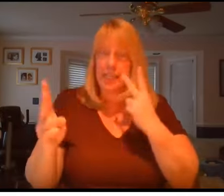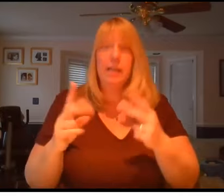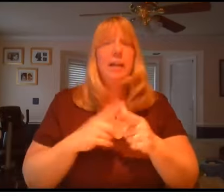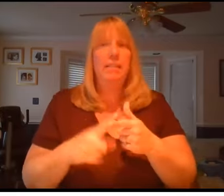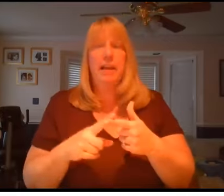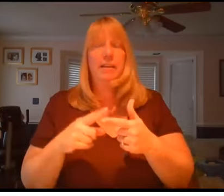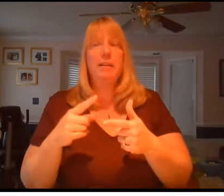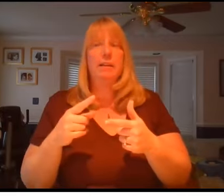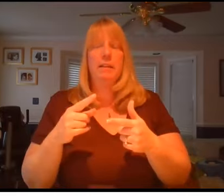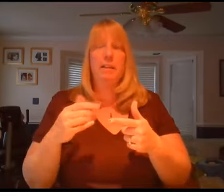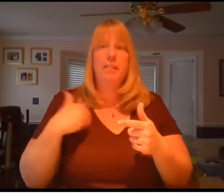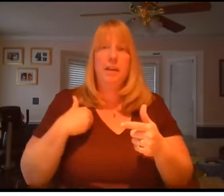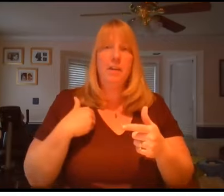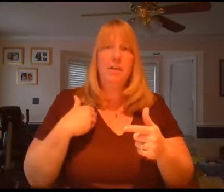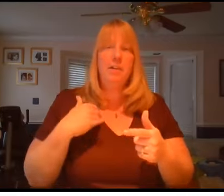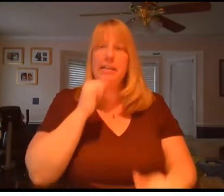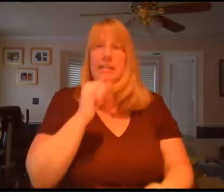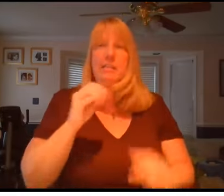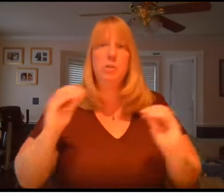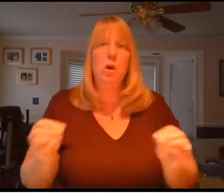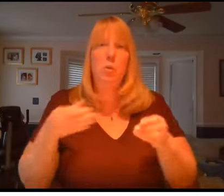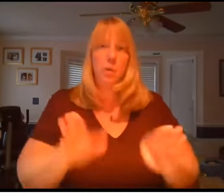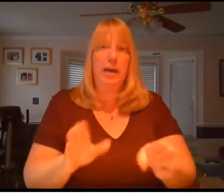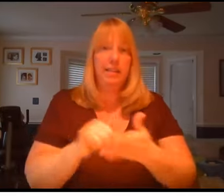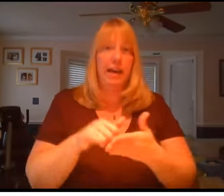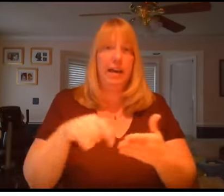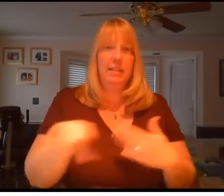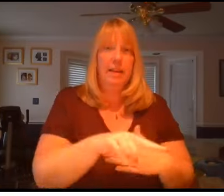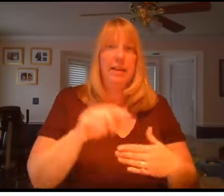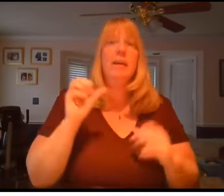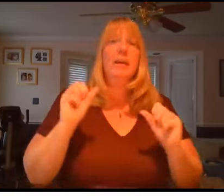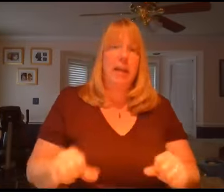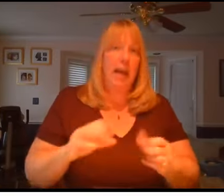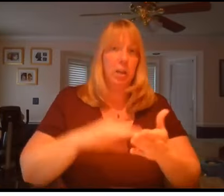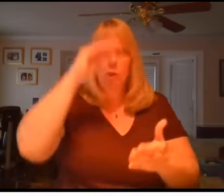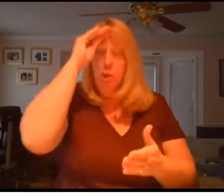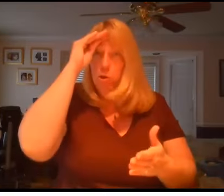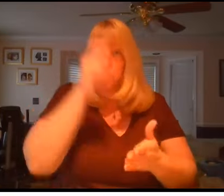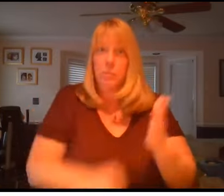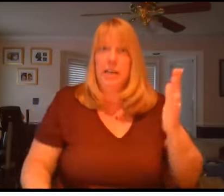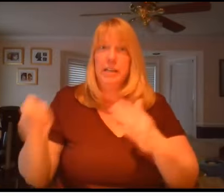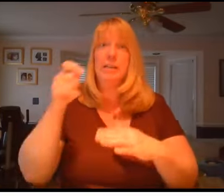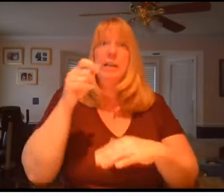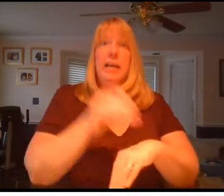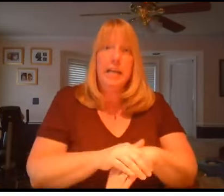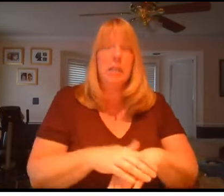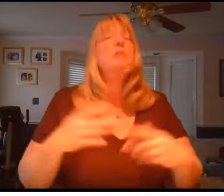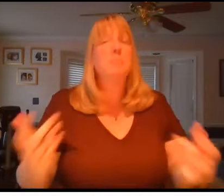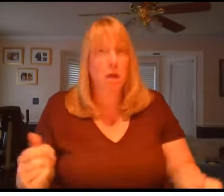all of the words visually, then there is no way that they can learn